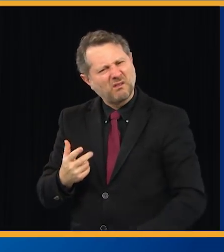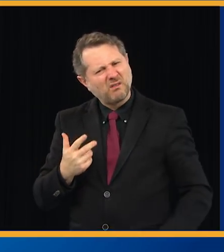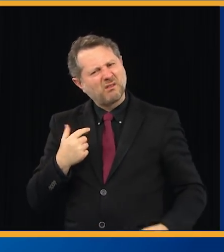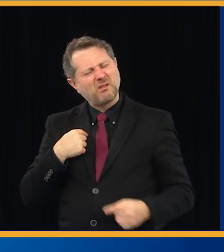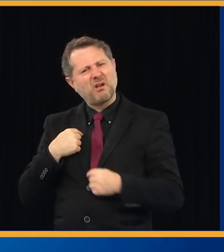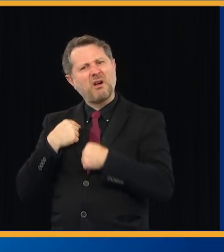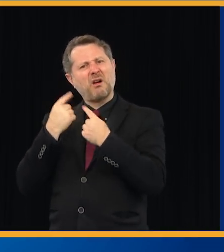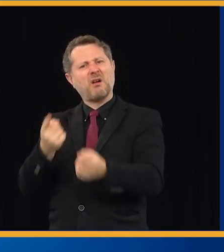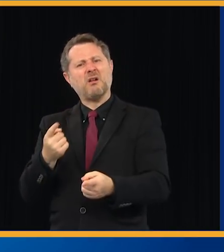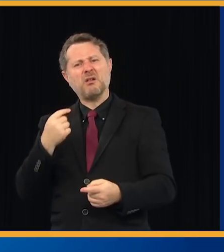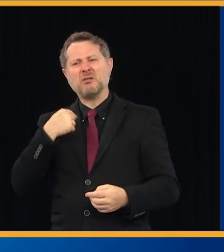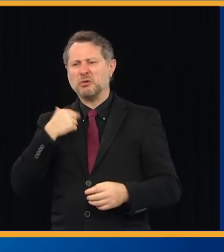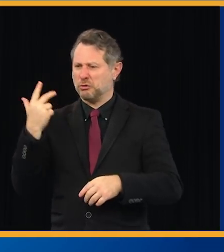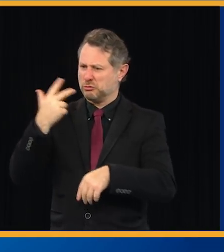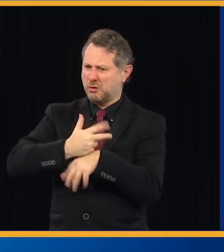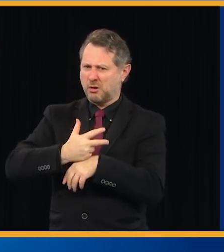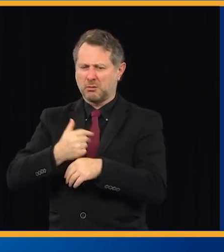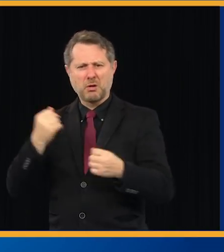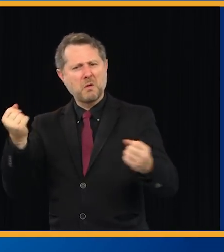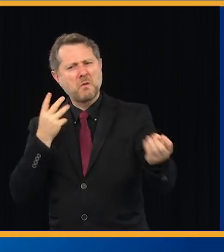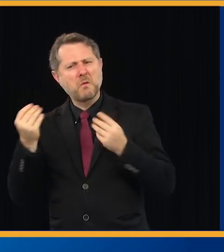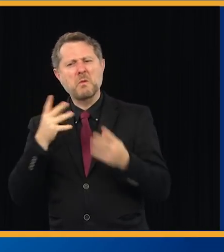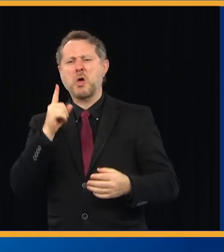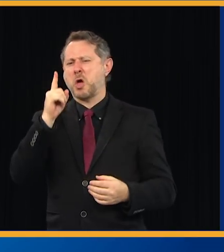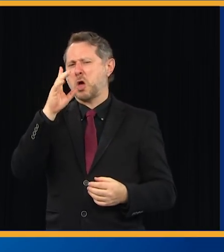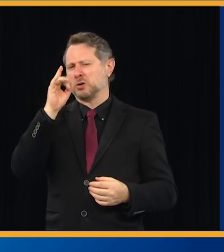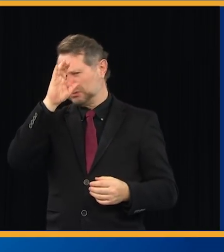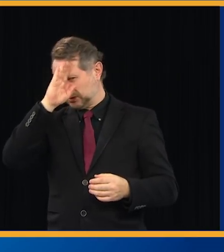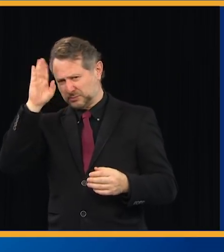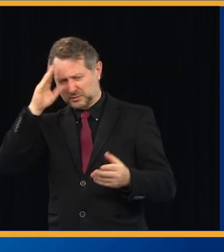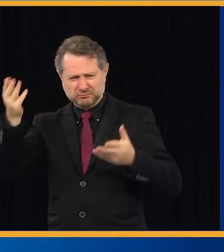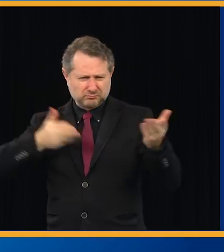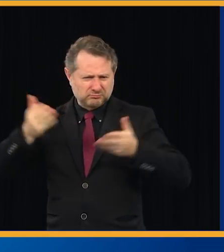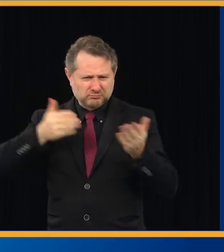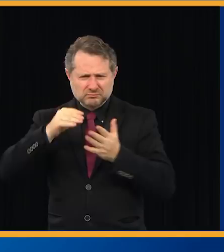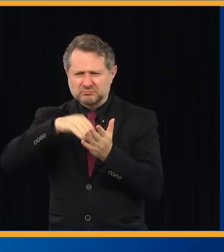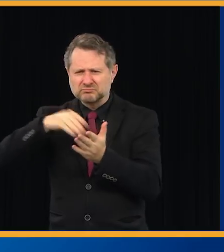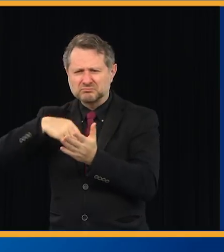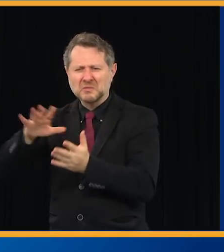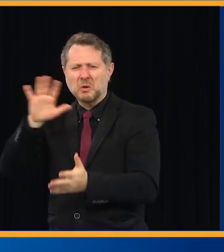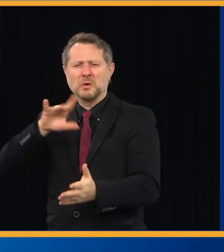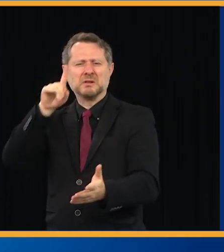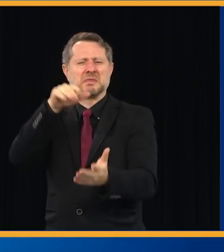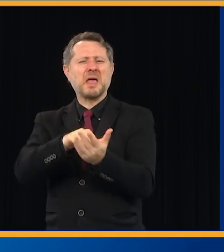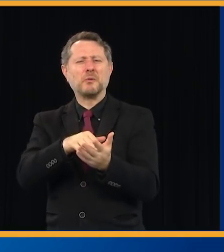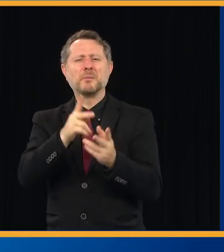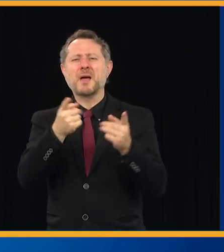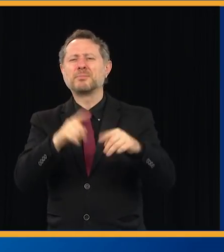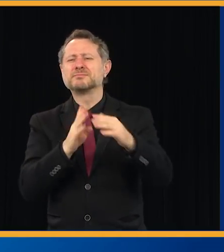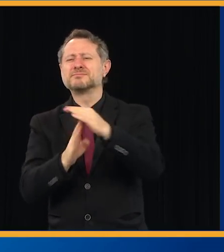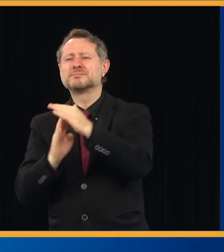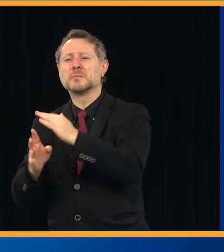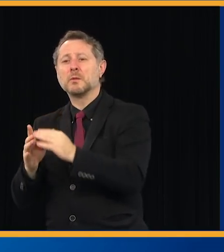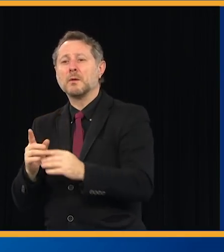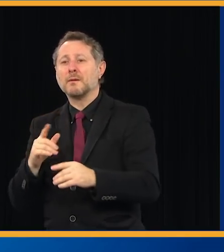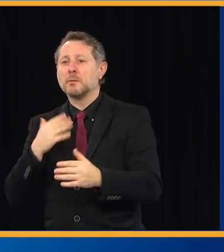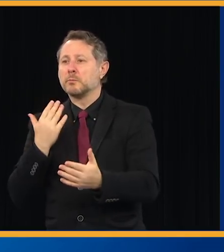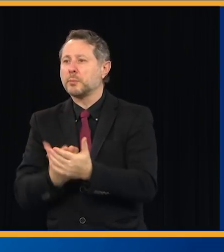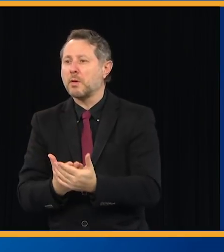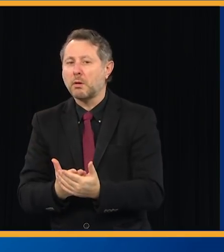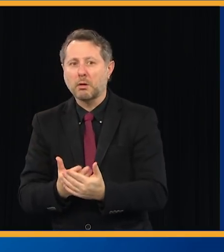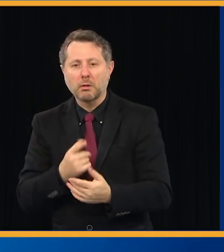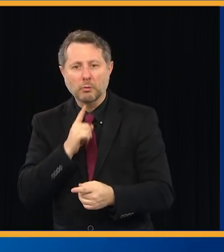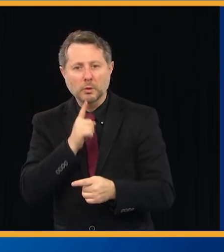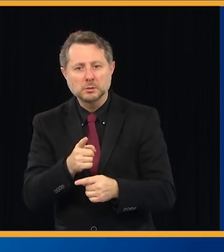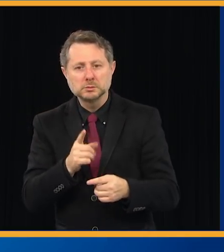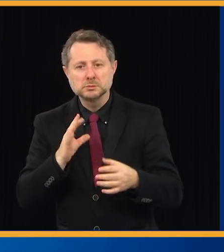about 100 hospitals, 1,000 people. But it reinforces what we've been saying, which is much of this comes down to what